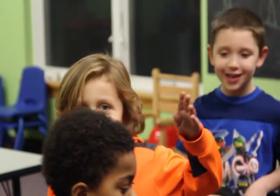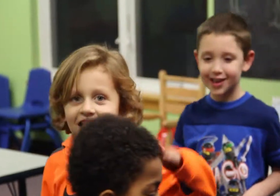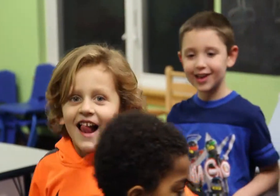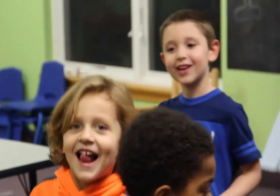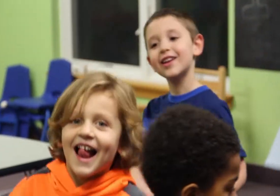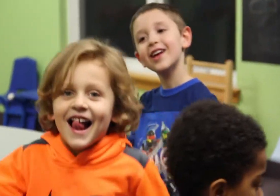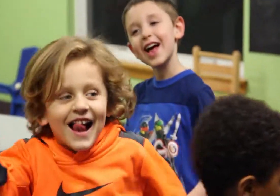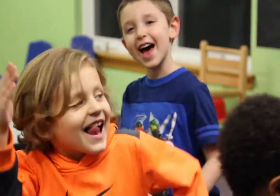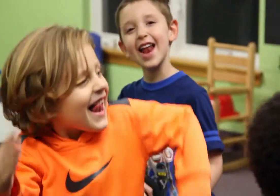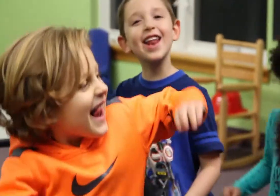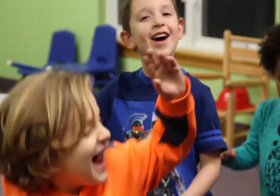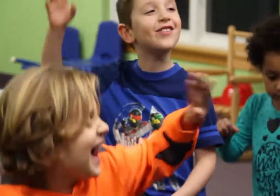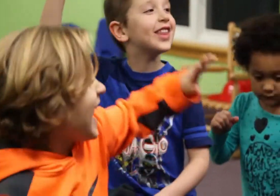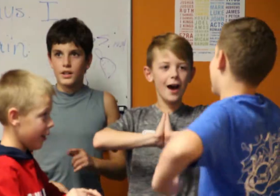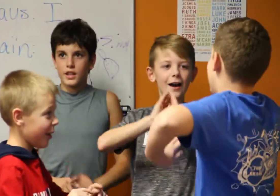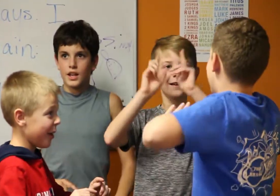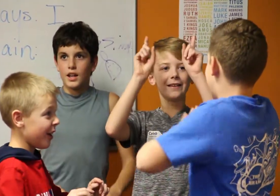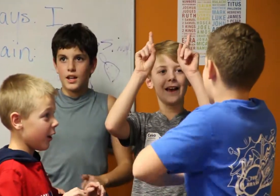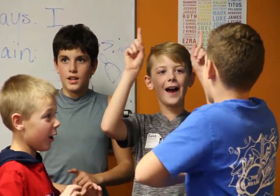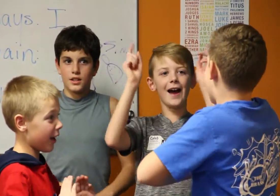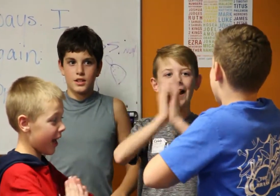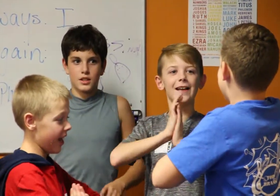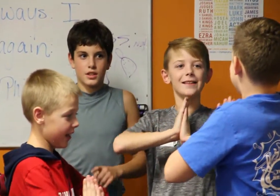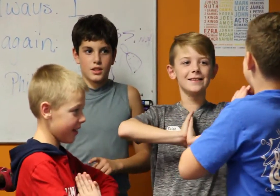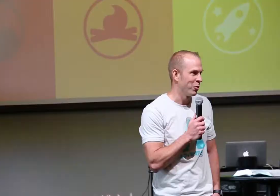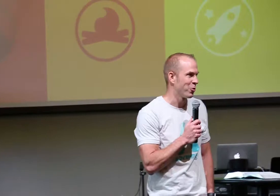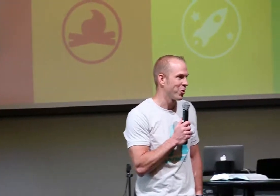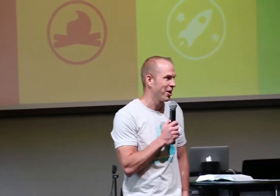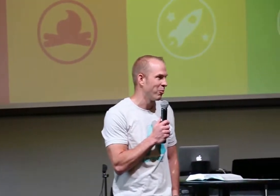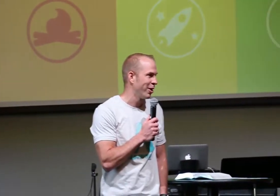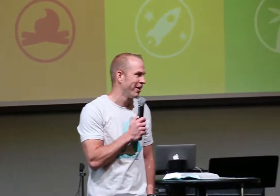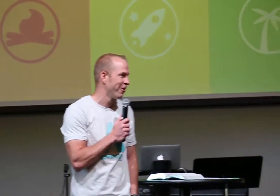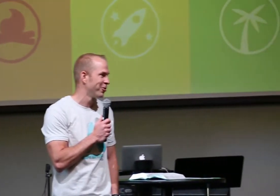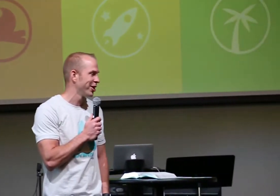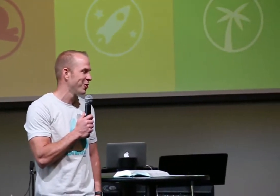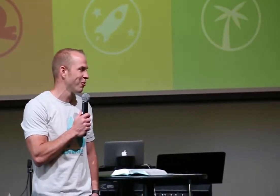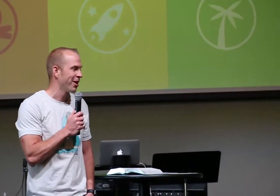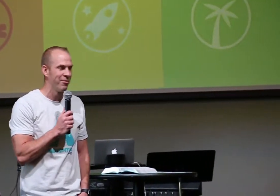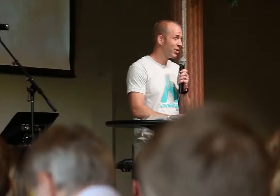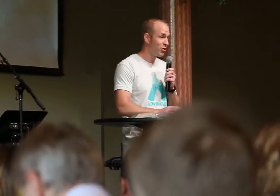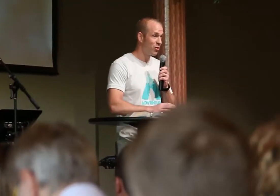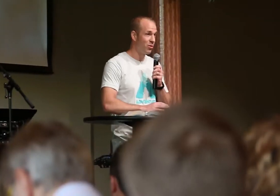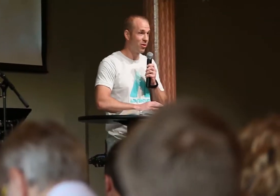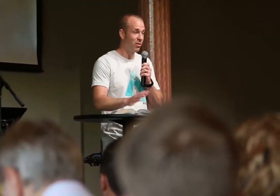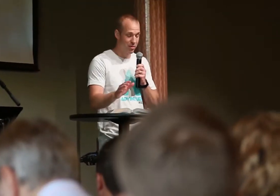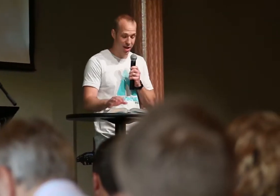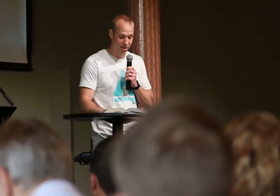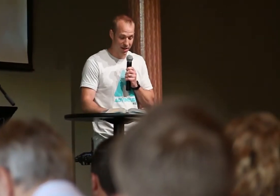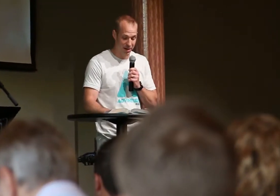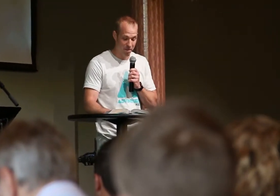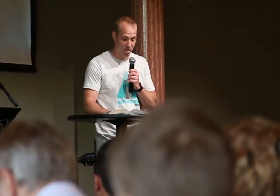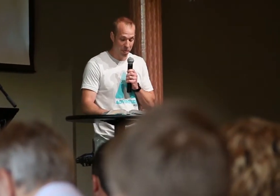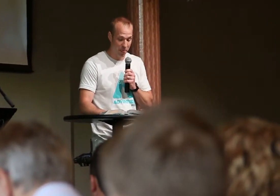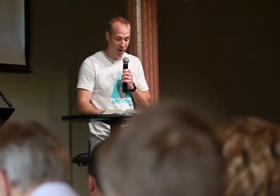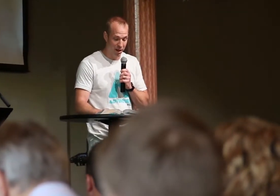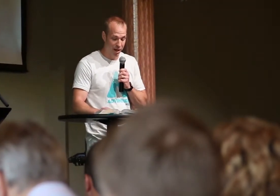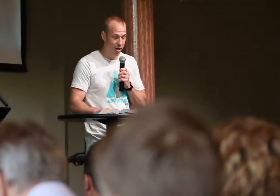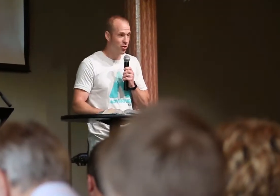If you have a deaf child, we would encourage you, please reach out to our children's pastor and we will do our best to schedule an